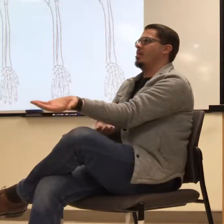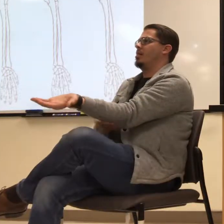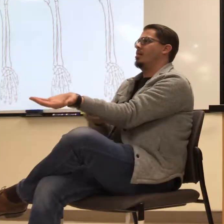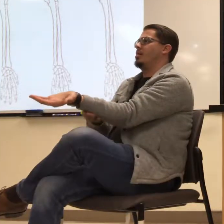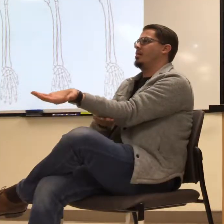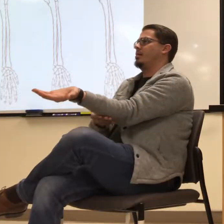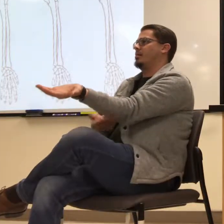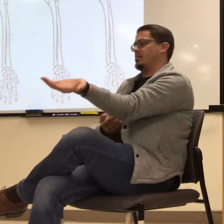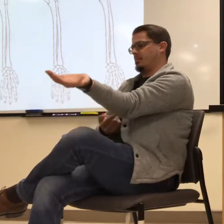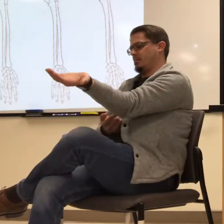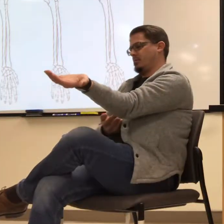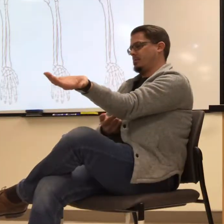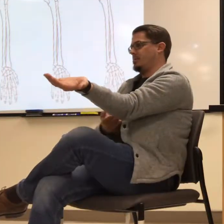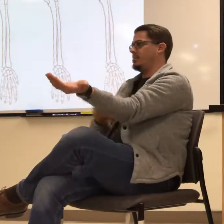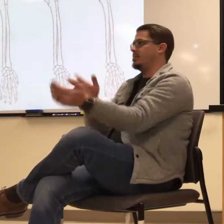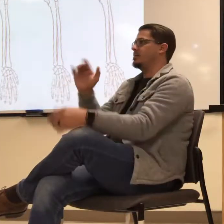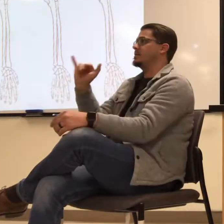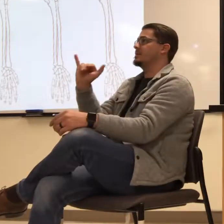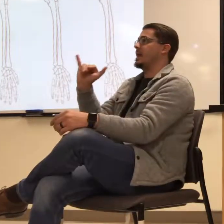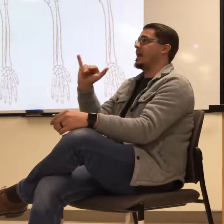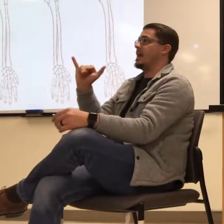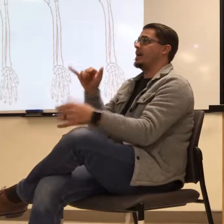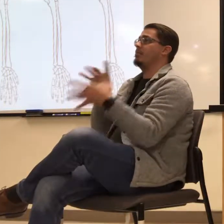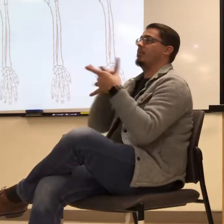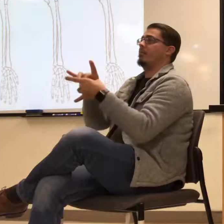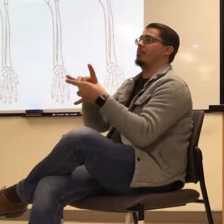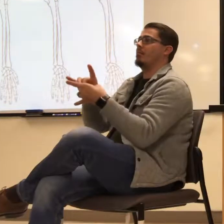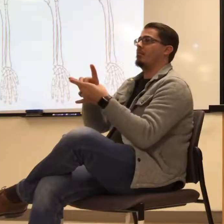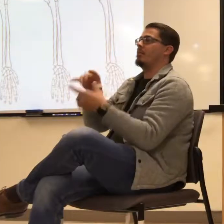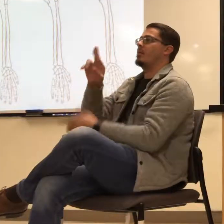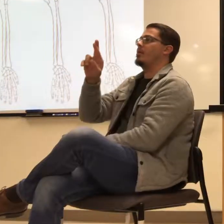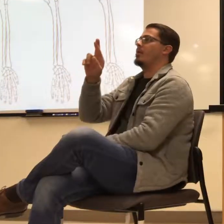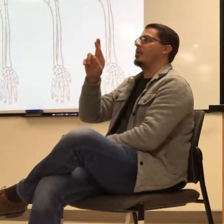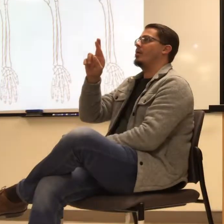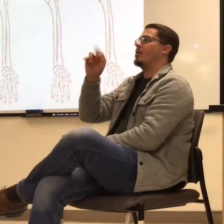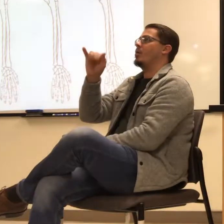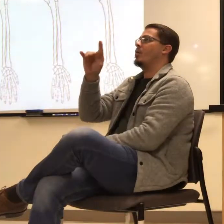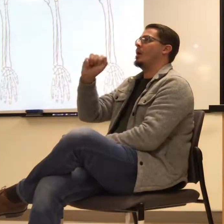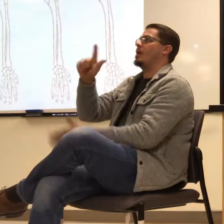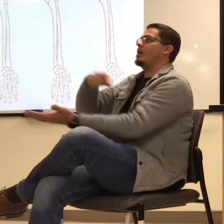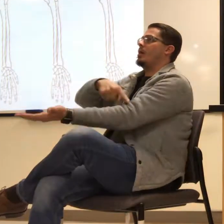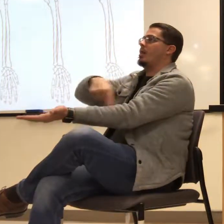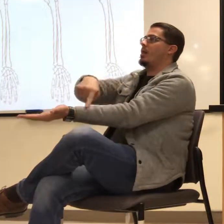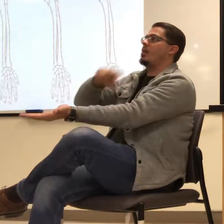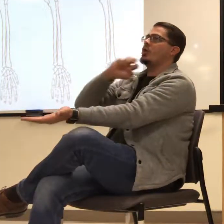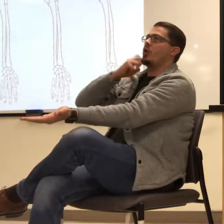And they also have the same innervation, radial nerve.